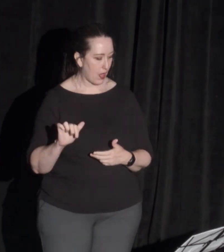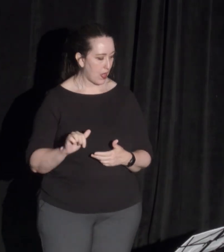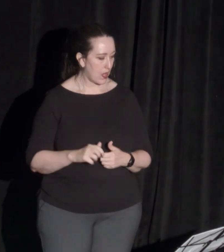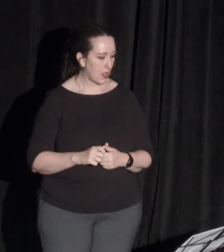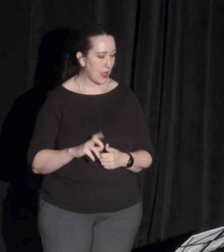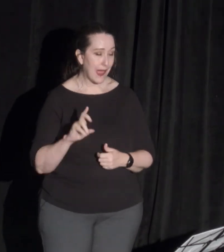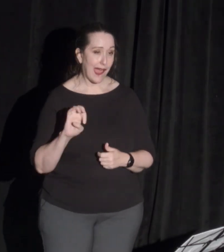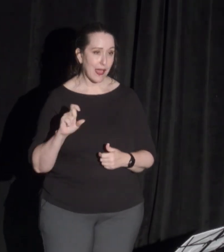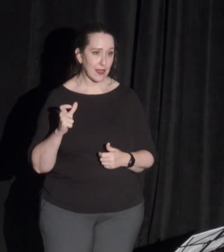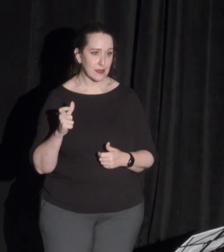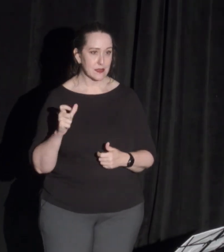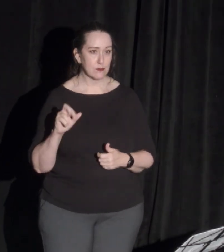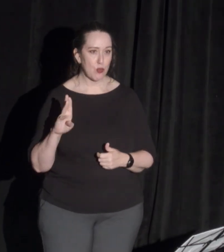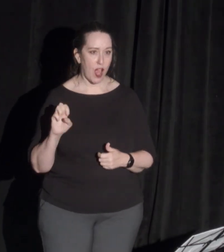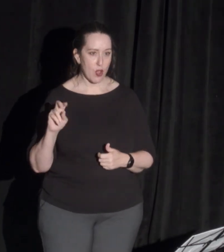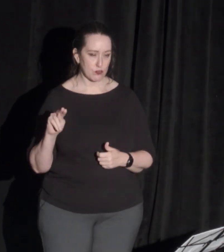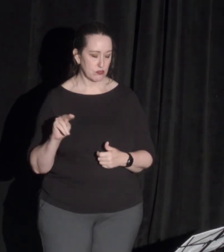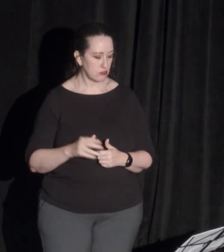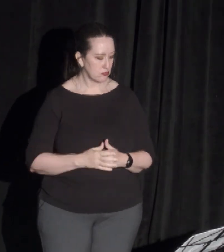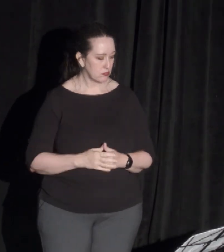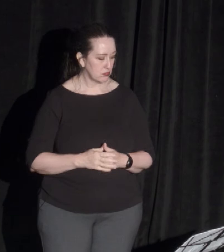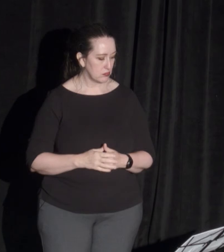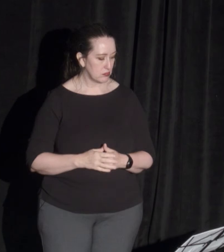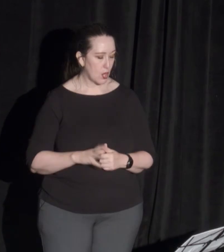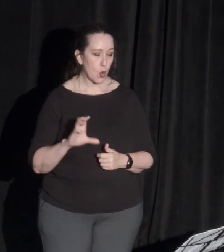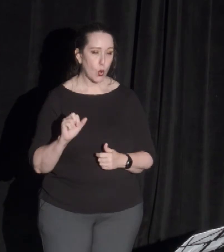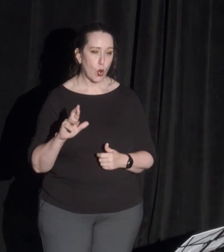Alex Brown, Cora Bullert,